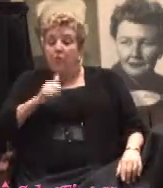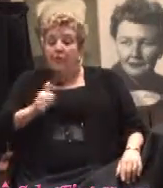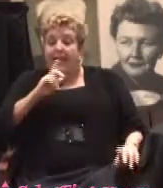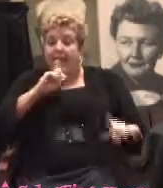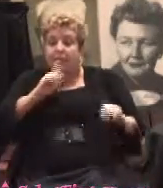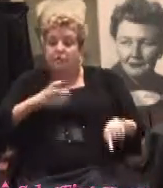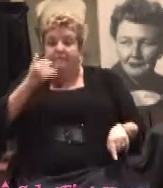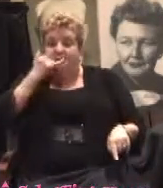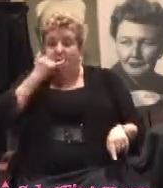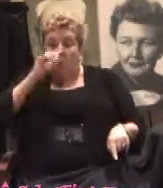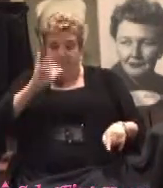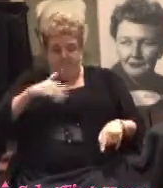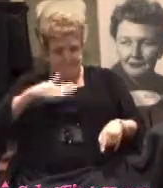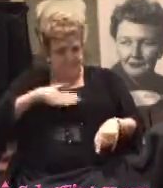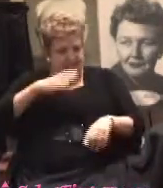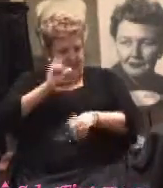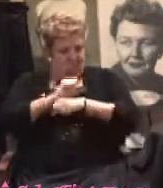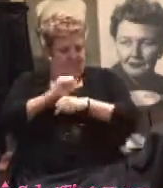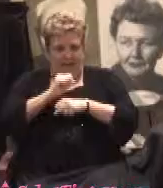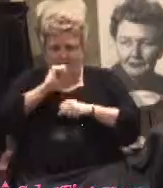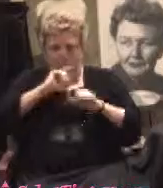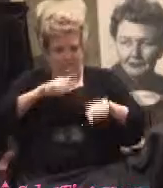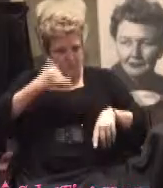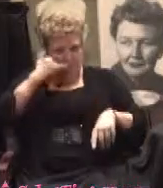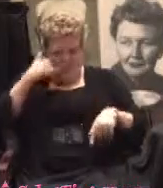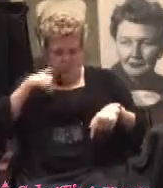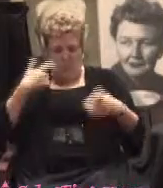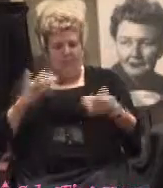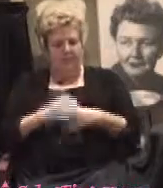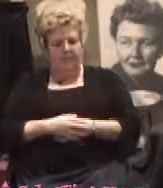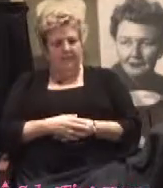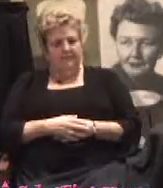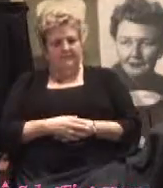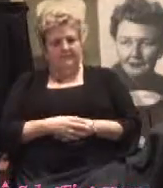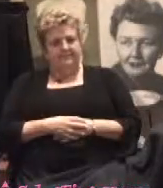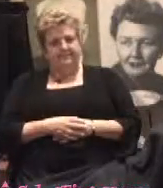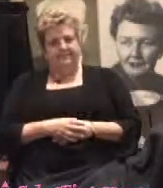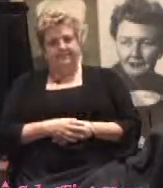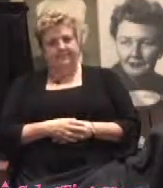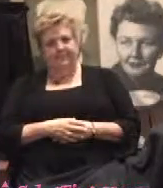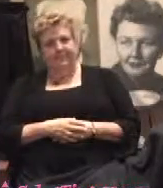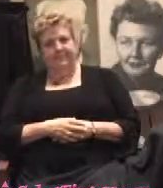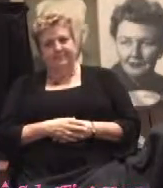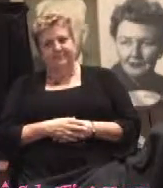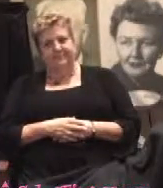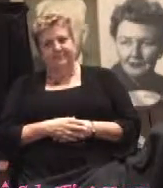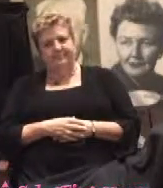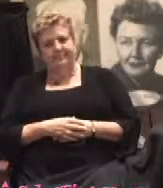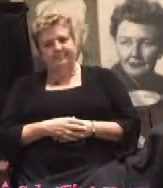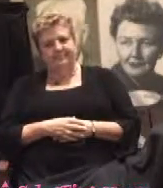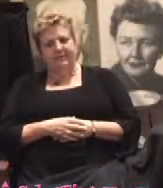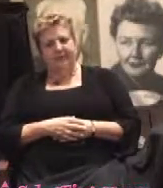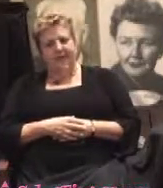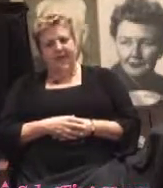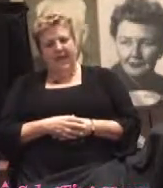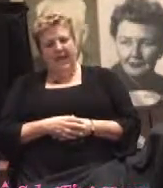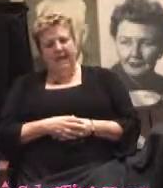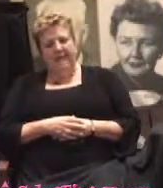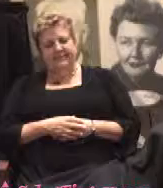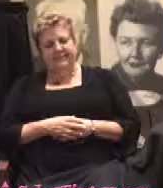my job. I don't answer the phone at that particular apartment. And he just looked at me and was looking right over my